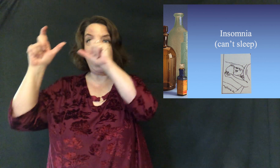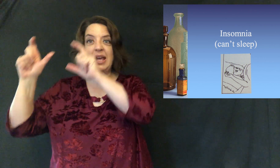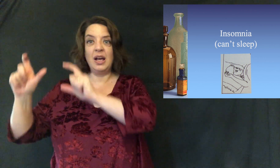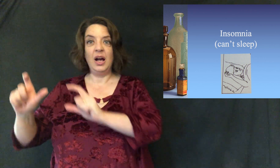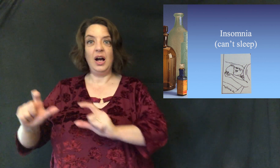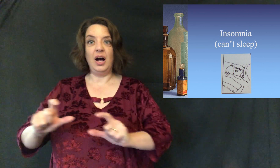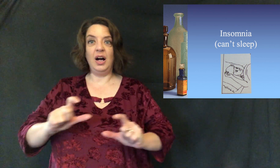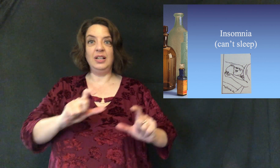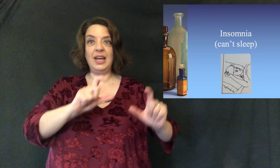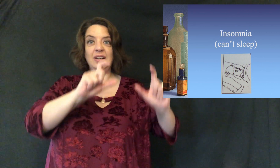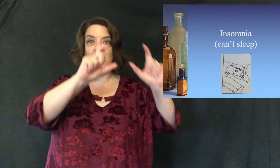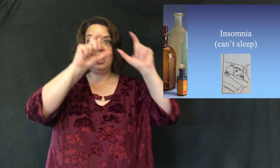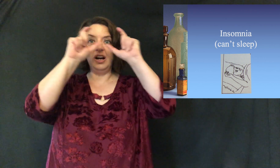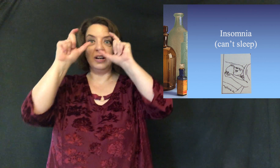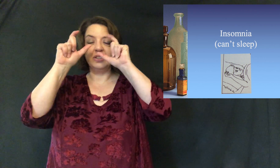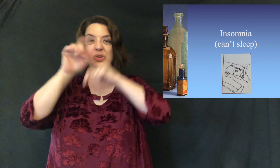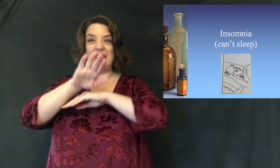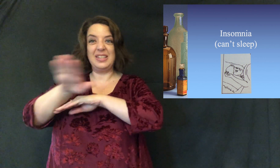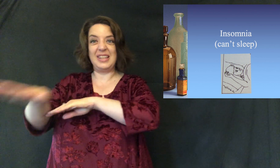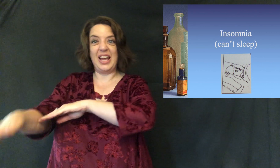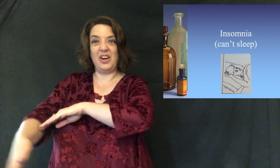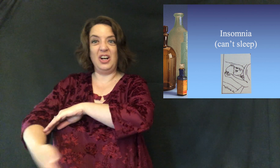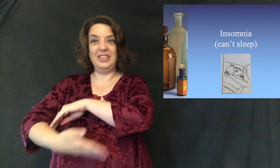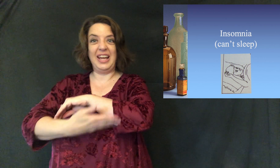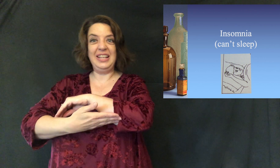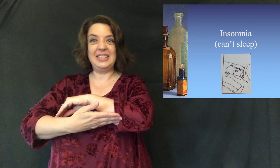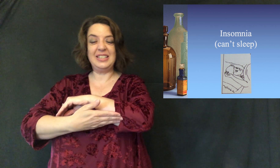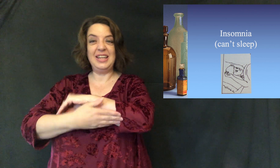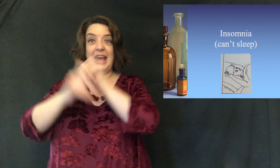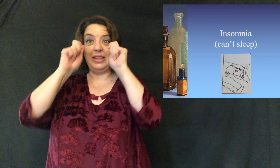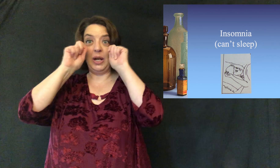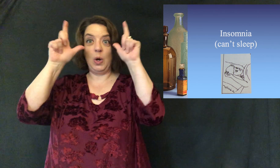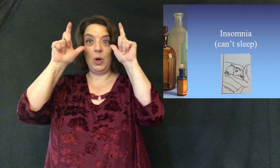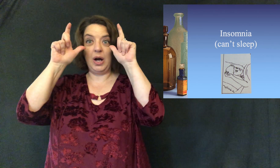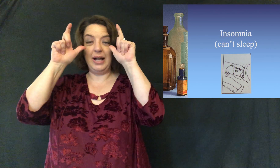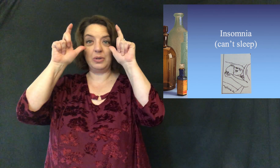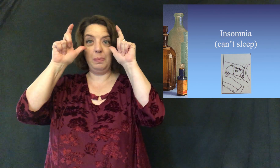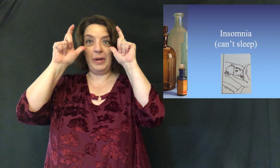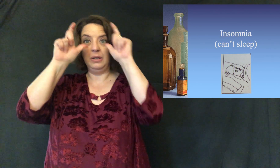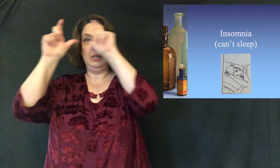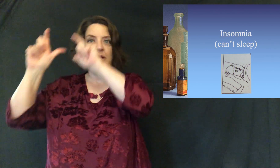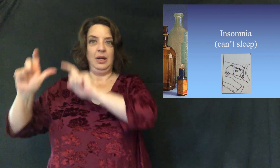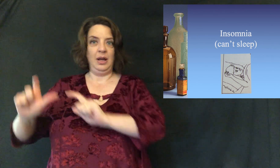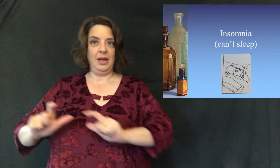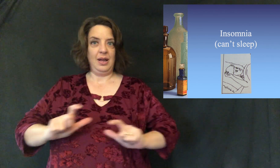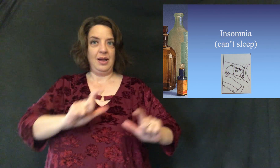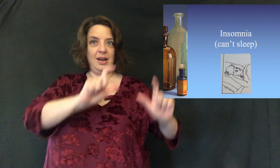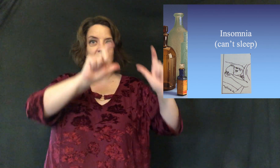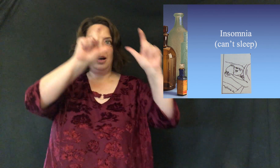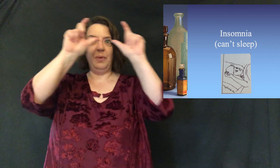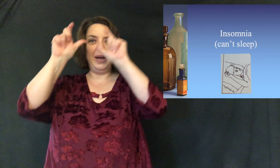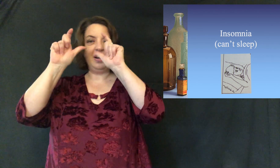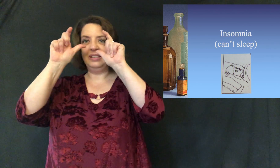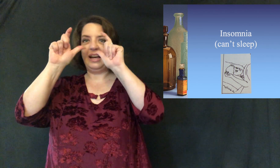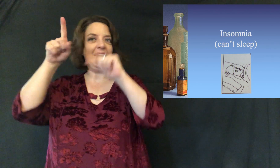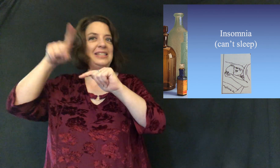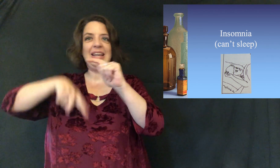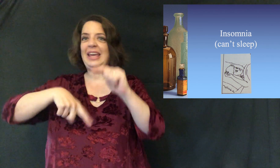awake all night long. So think of the sign all night. And then eyes open, awake all night,